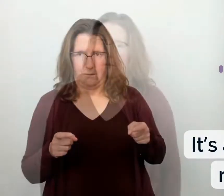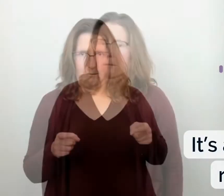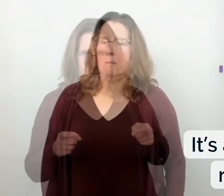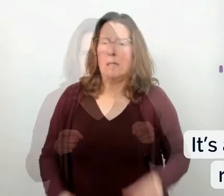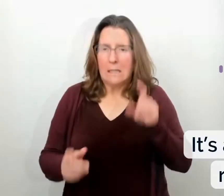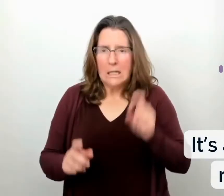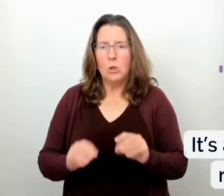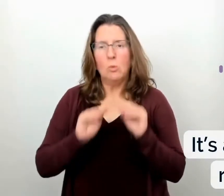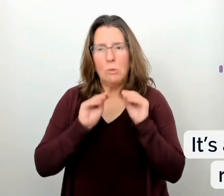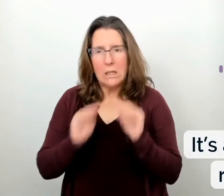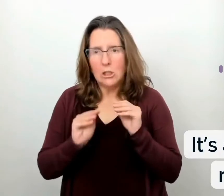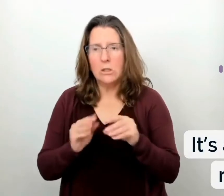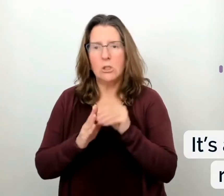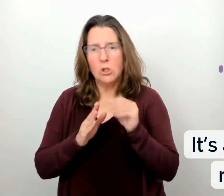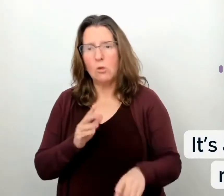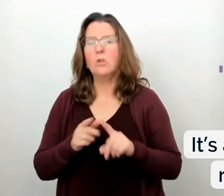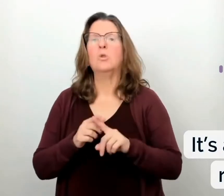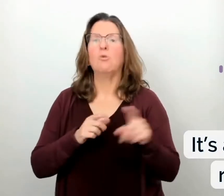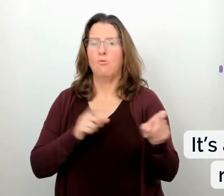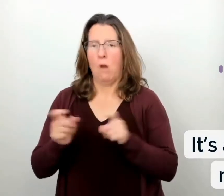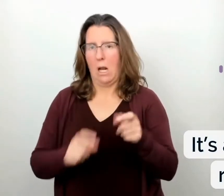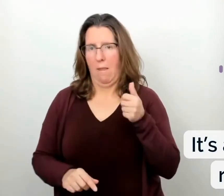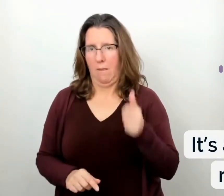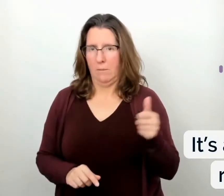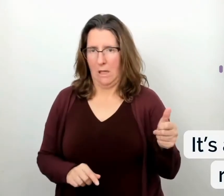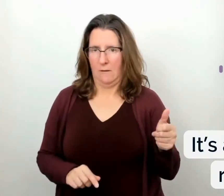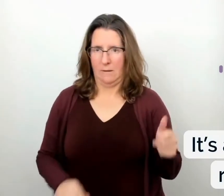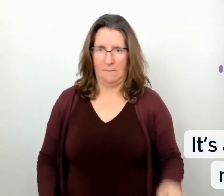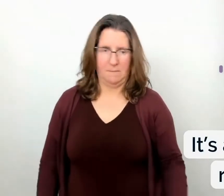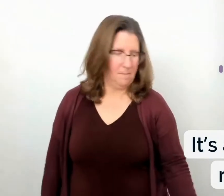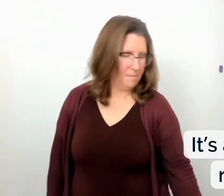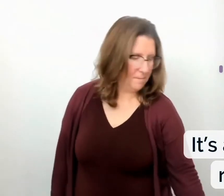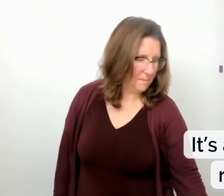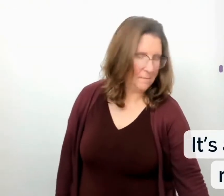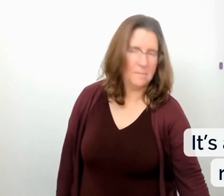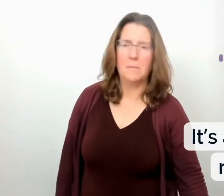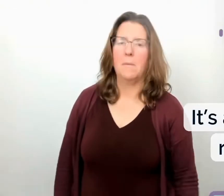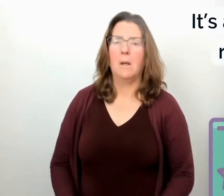behavior. Some students will need to be taught how to regulate themselves.